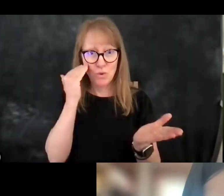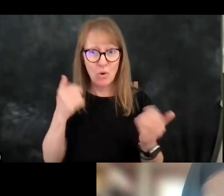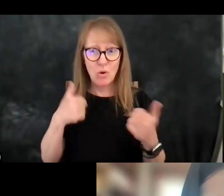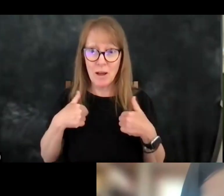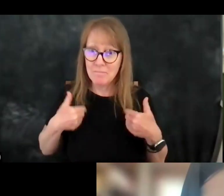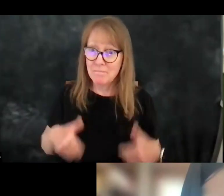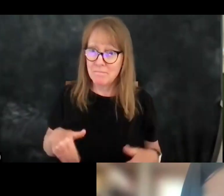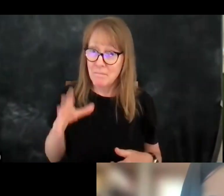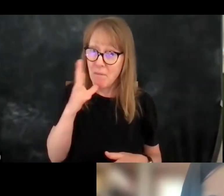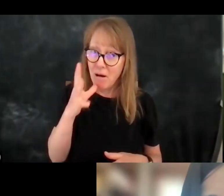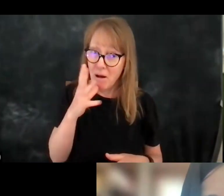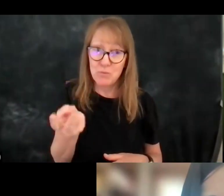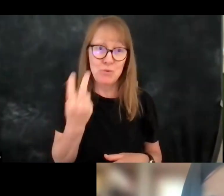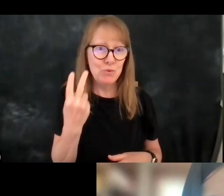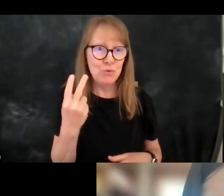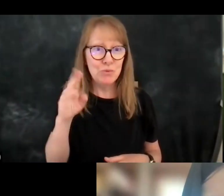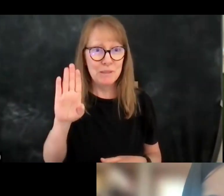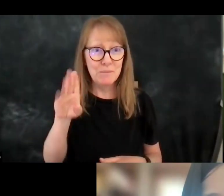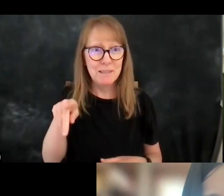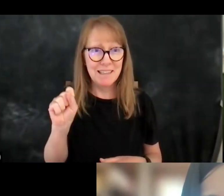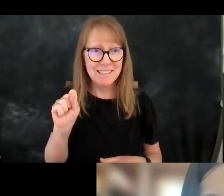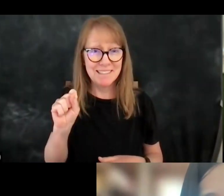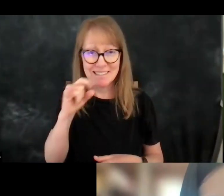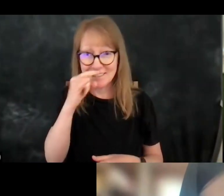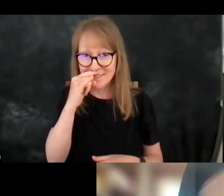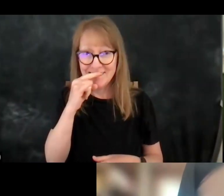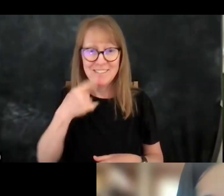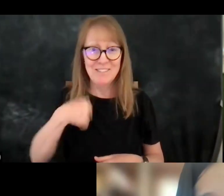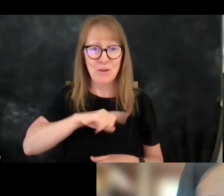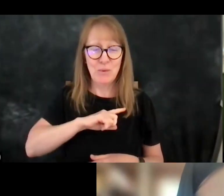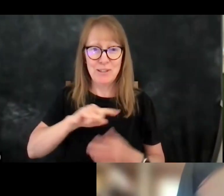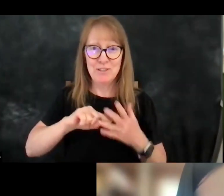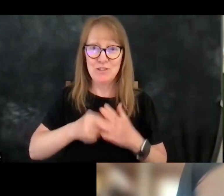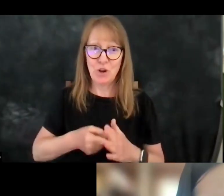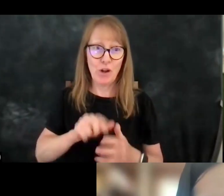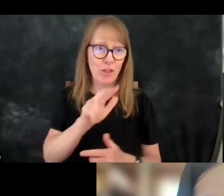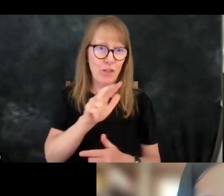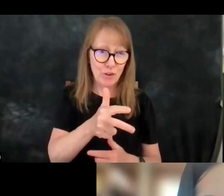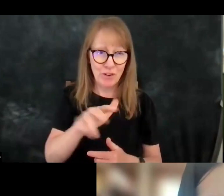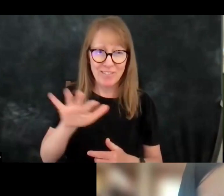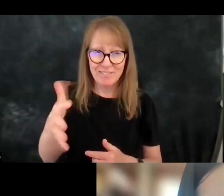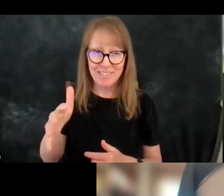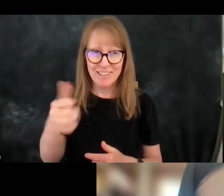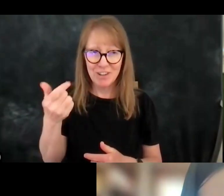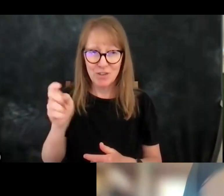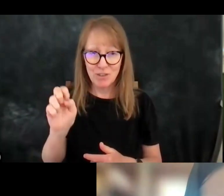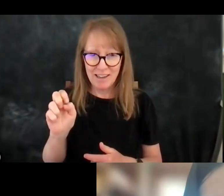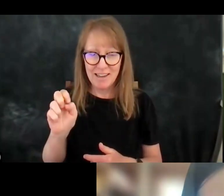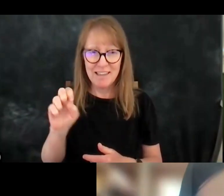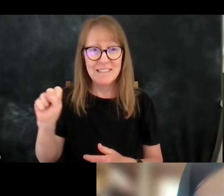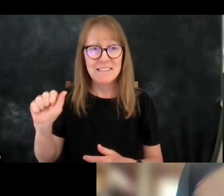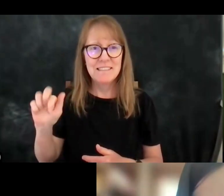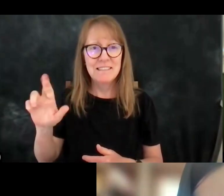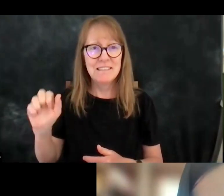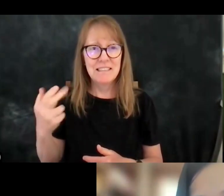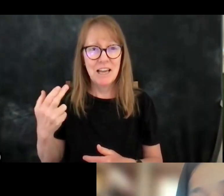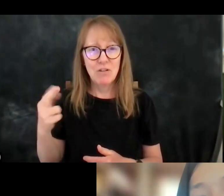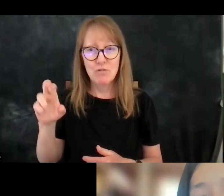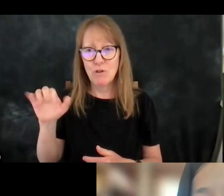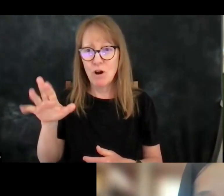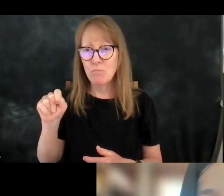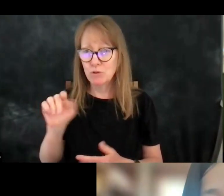to two BPS kids. So we're gearing up for third grade and fifth grade at the Sarah Roberts School in our